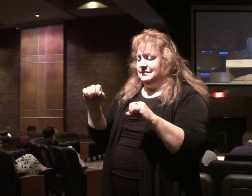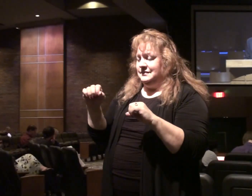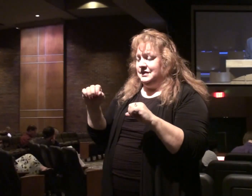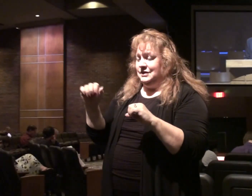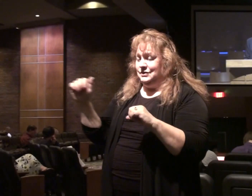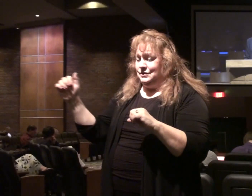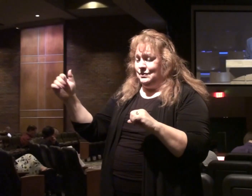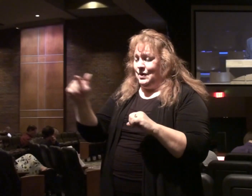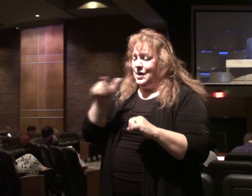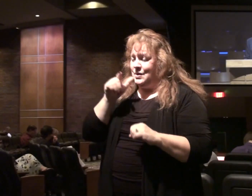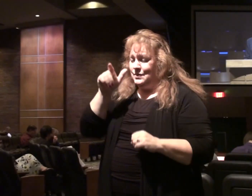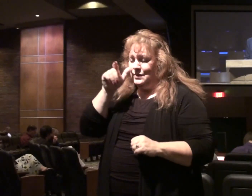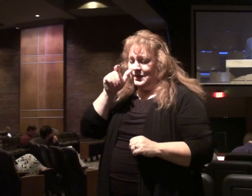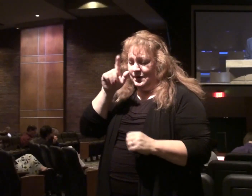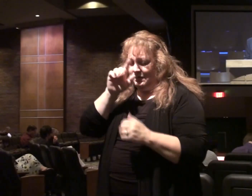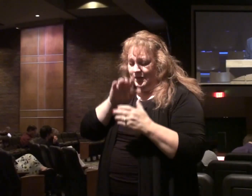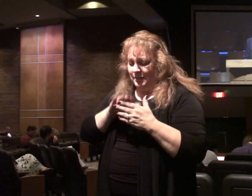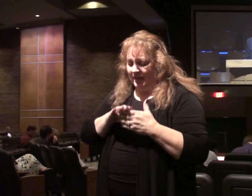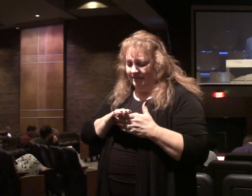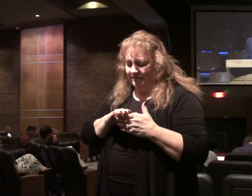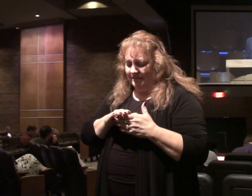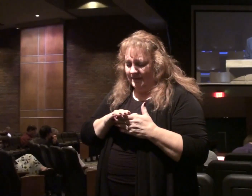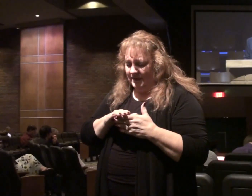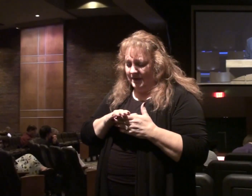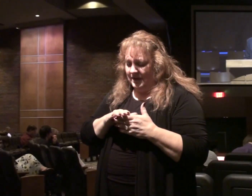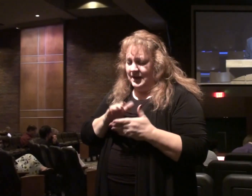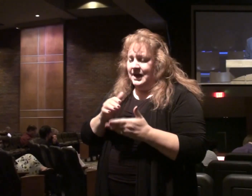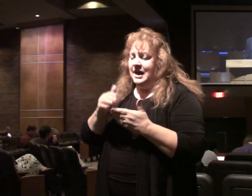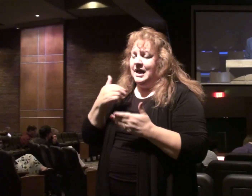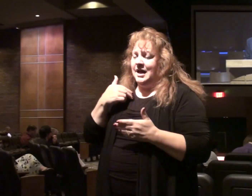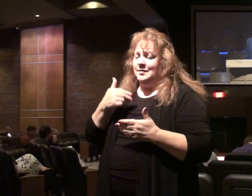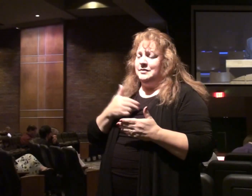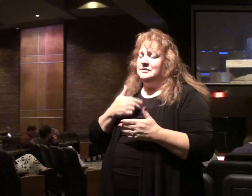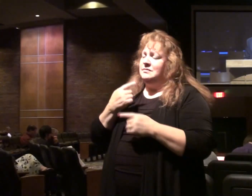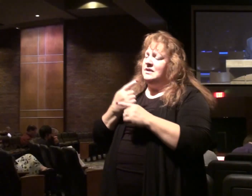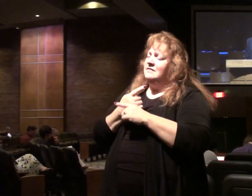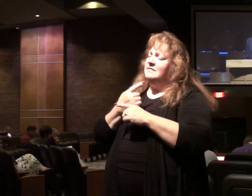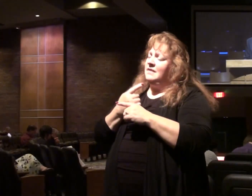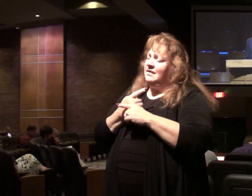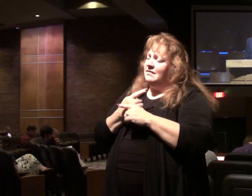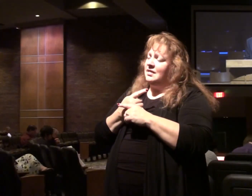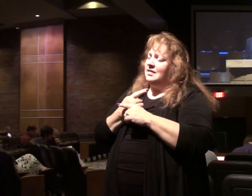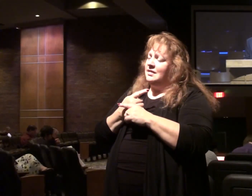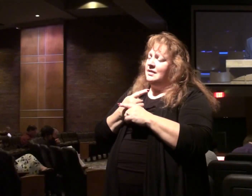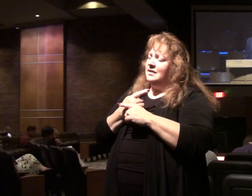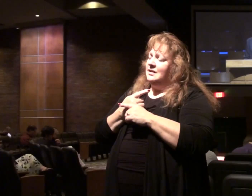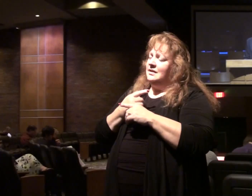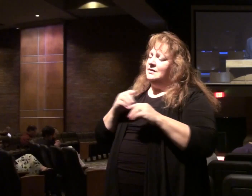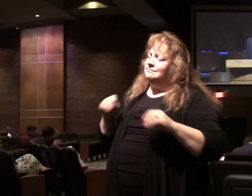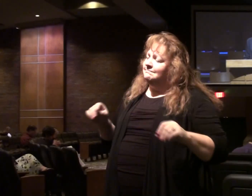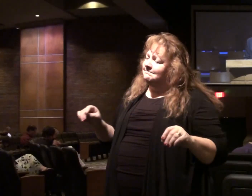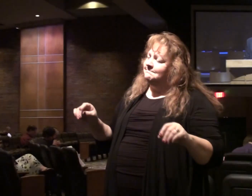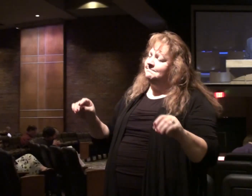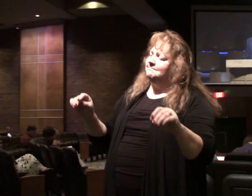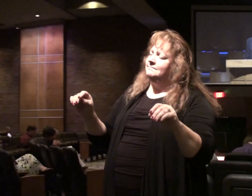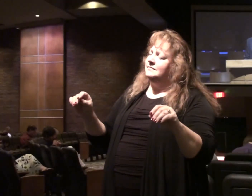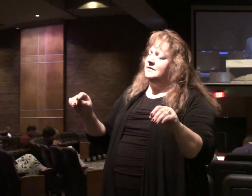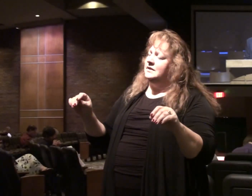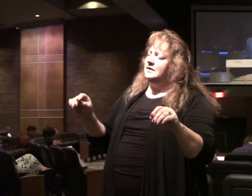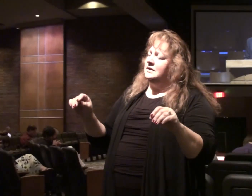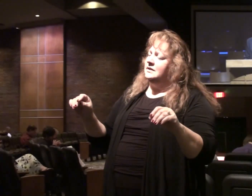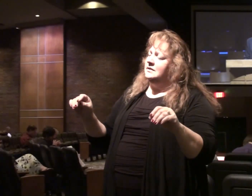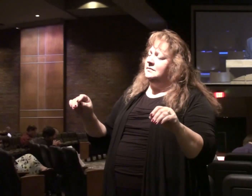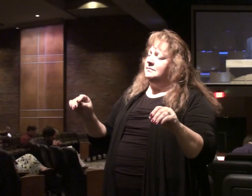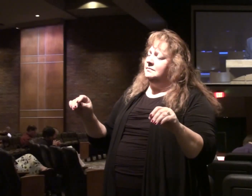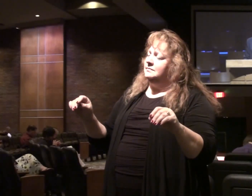to everyone who hears and believes. May we be those who are faithfully sowing the seed of your truth wherever we